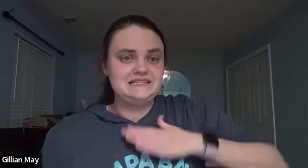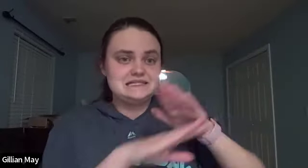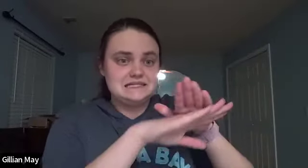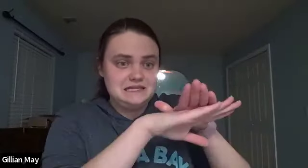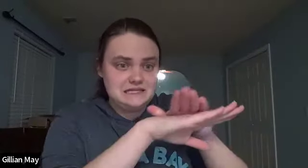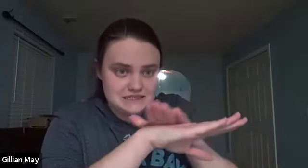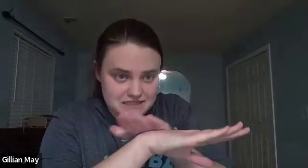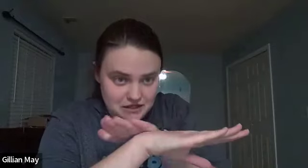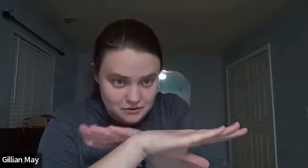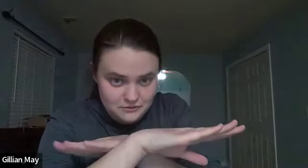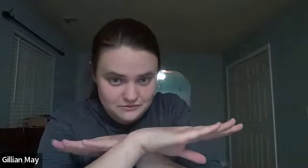Please slow.